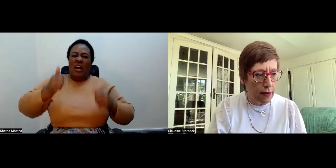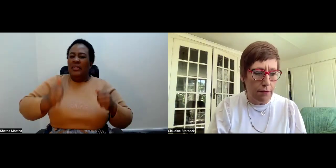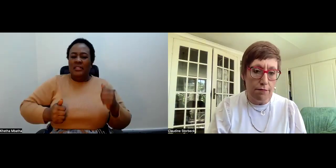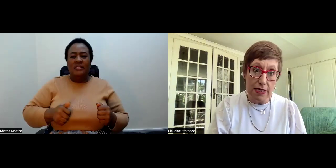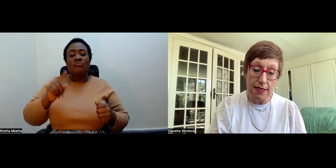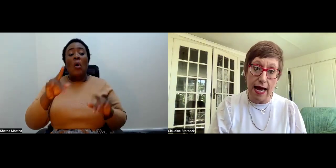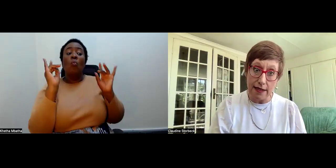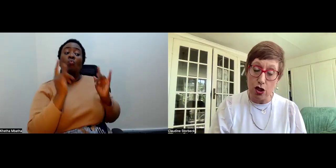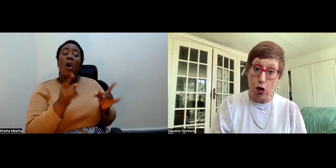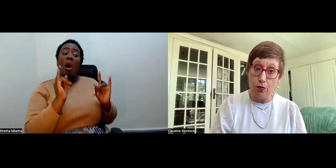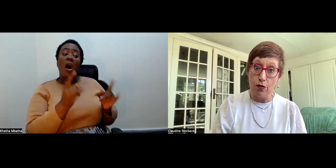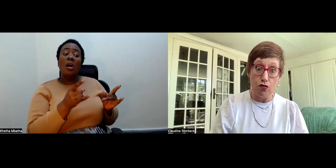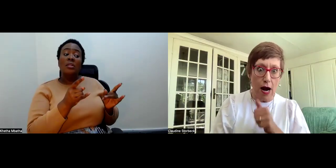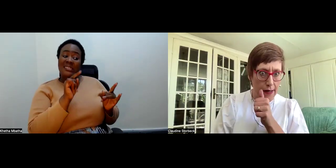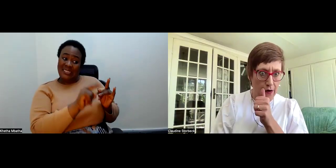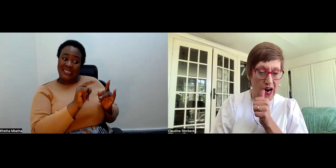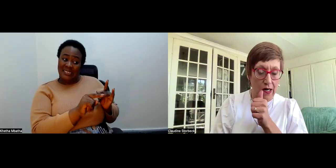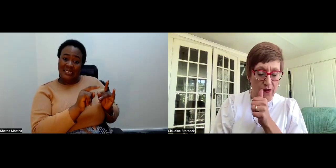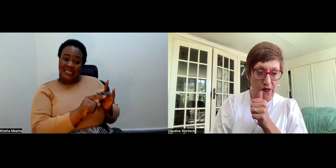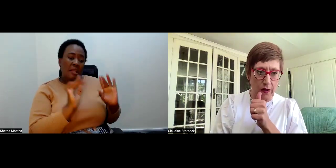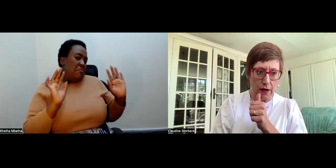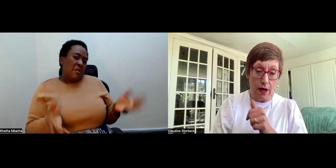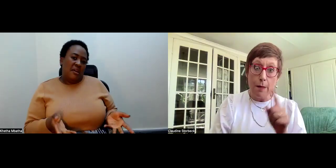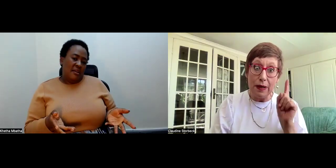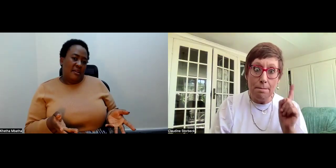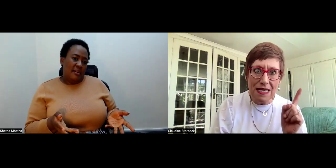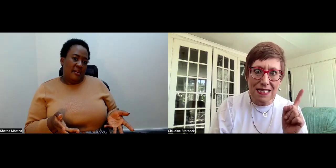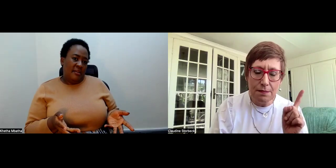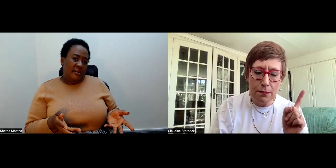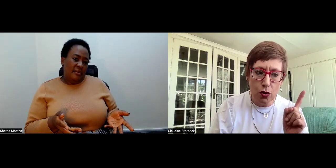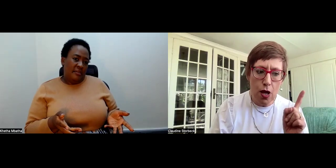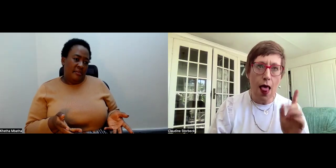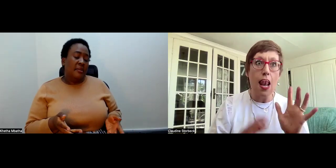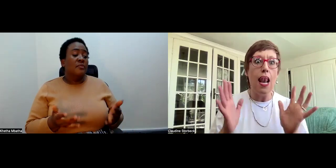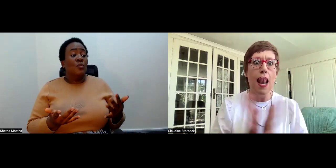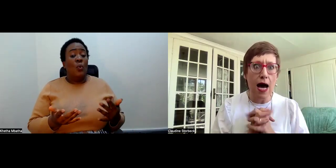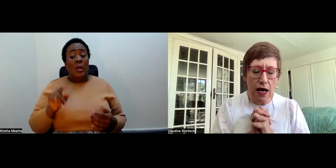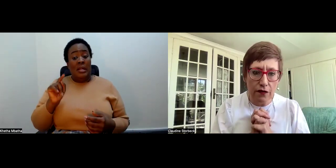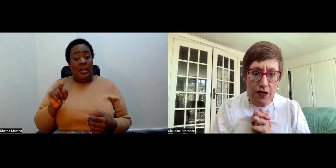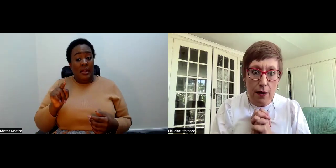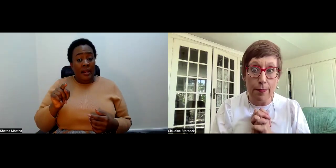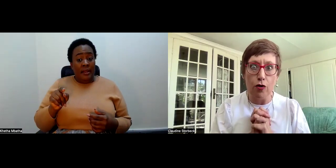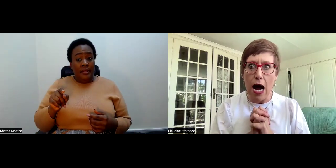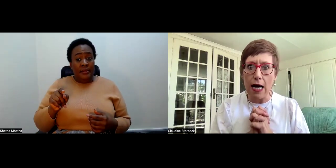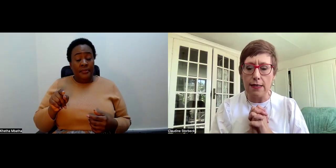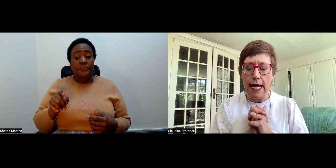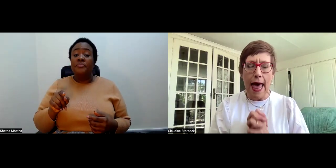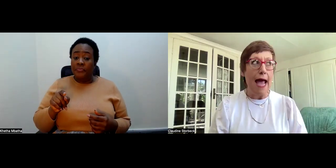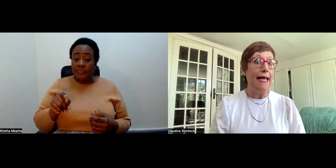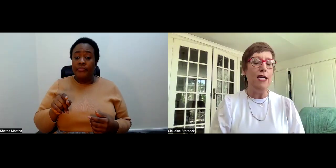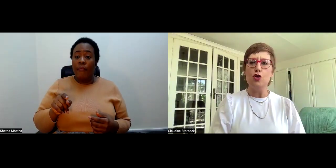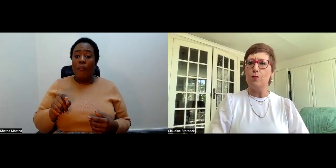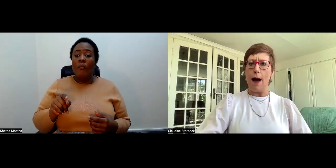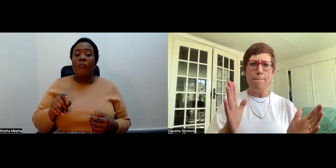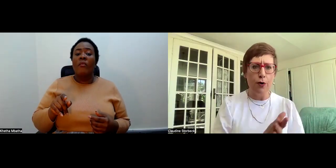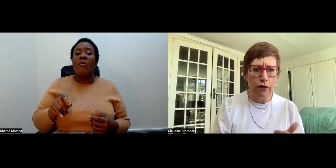watching Mr. Antelope run around the field. But Mr. Baboon loved braais,